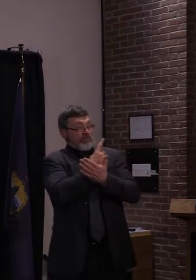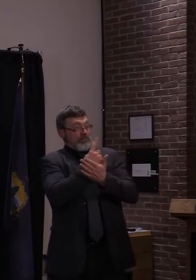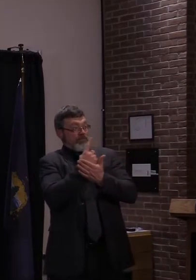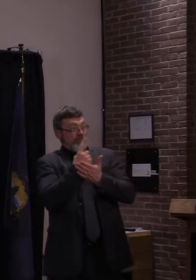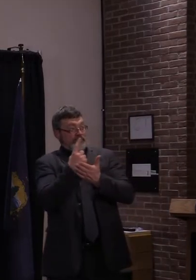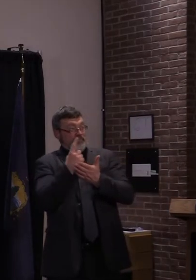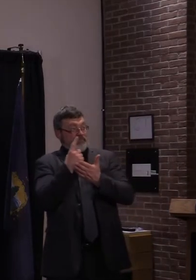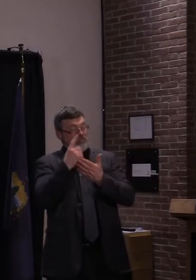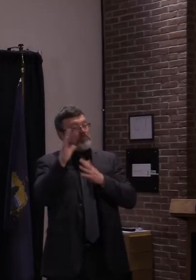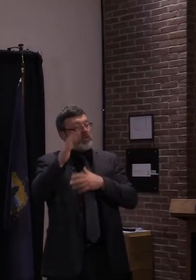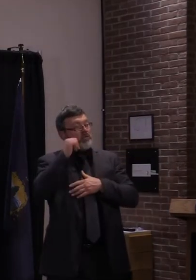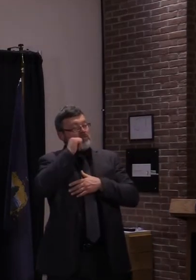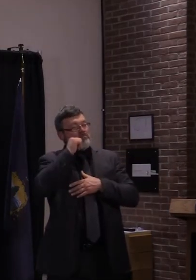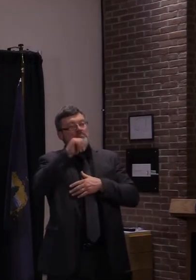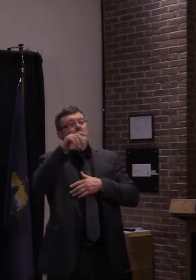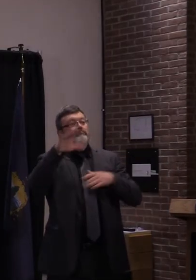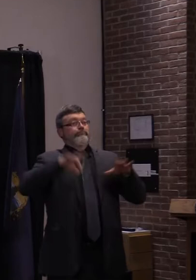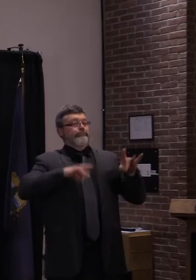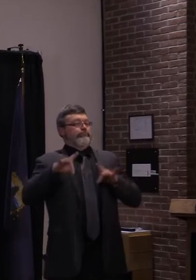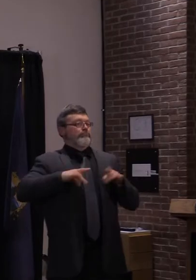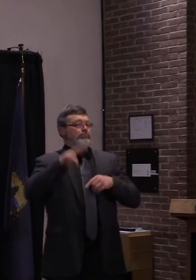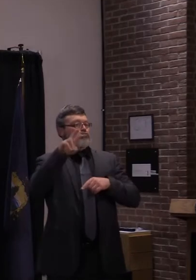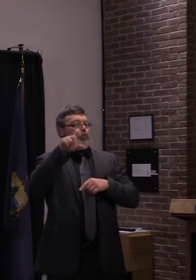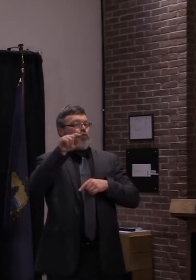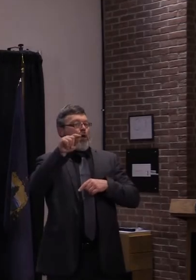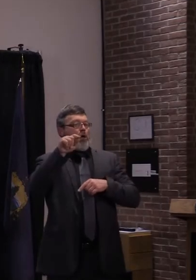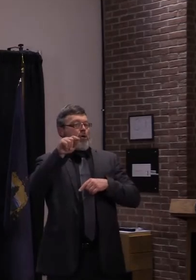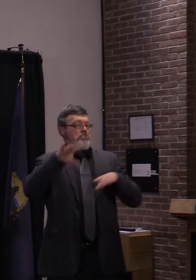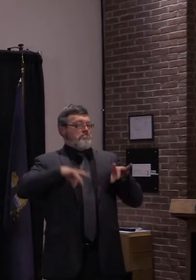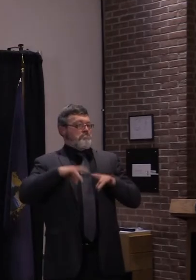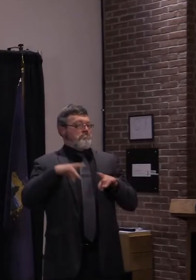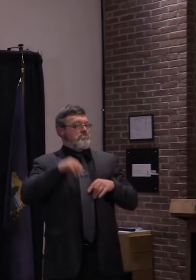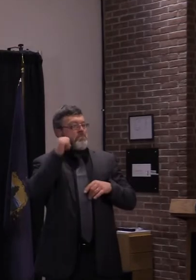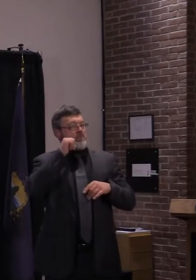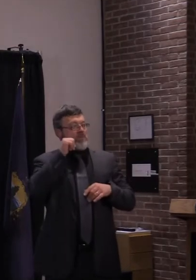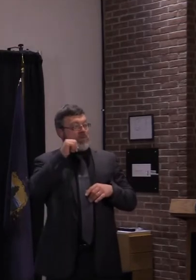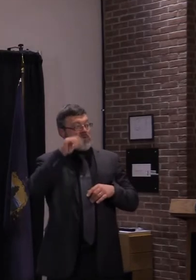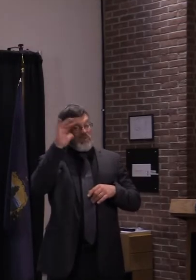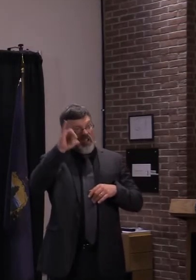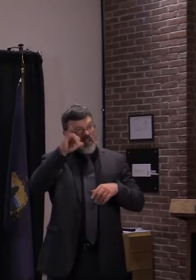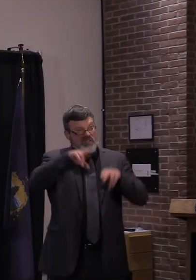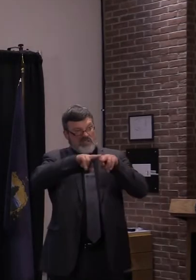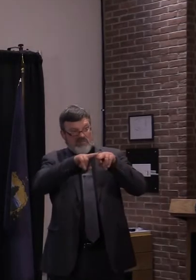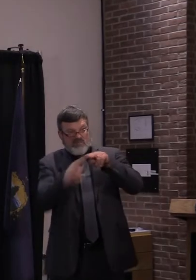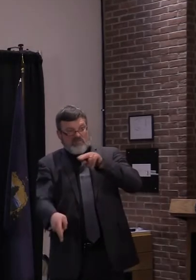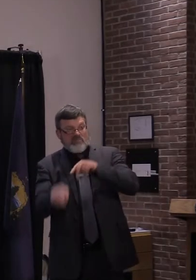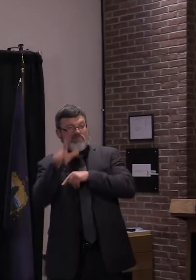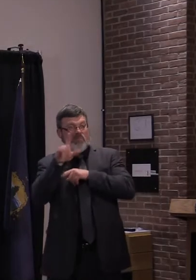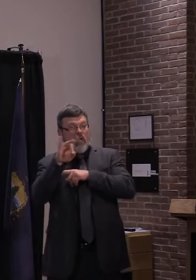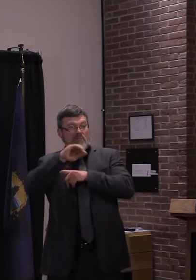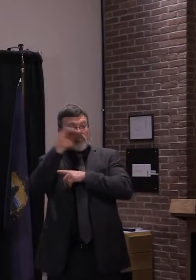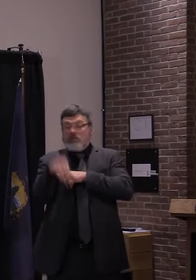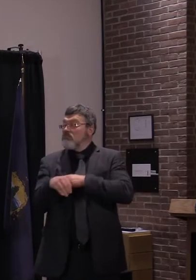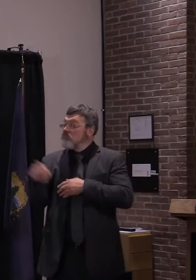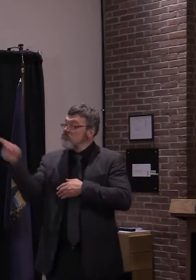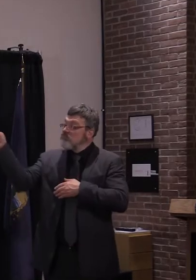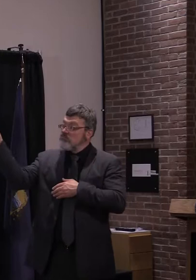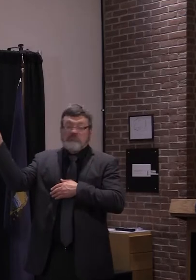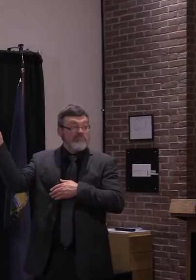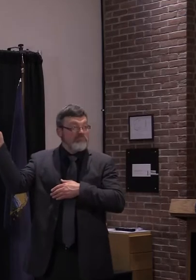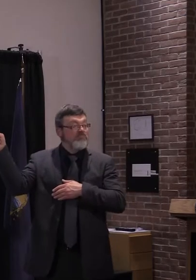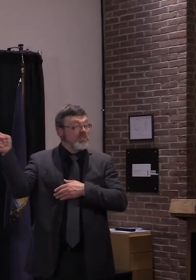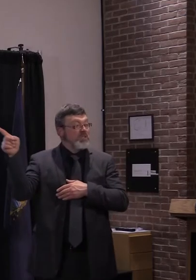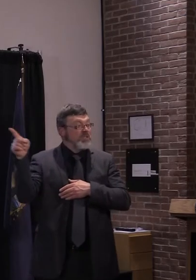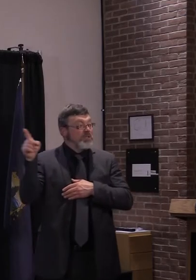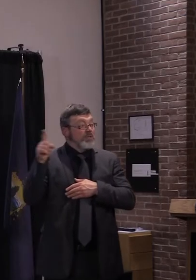last 7 days, which is a 28% decrease over the previous week and 44% over the past